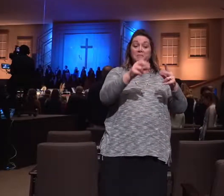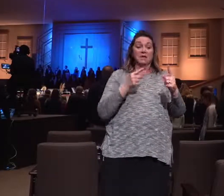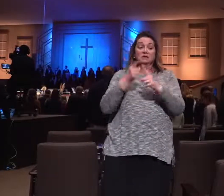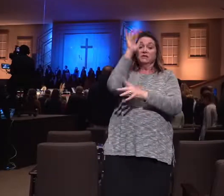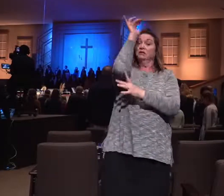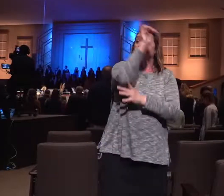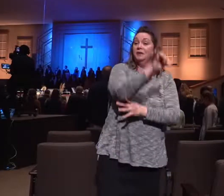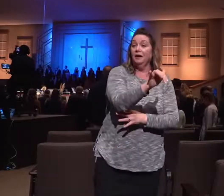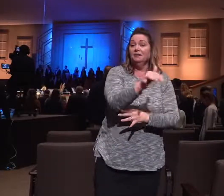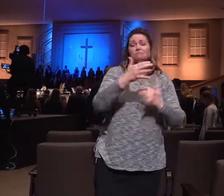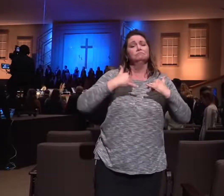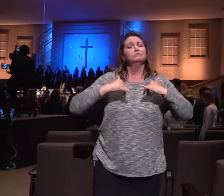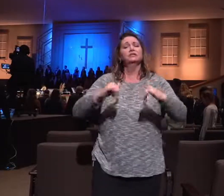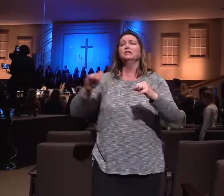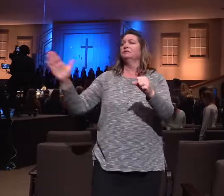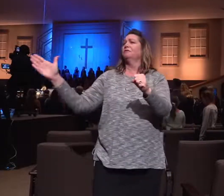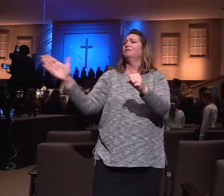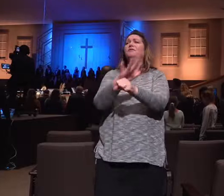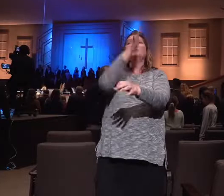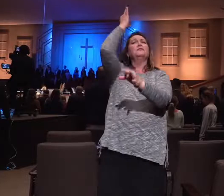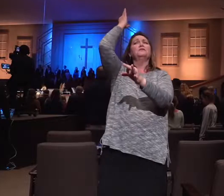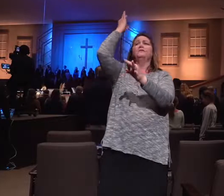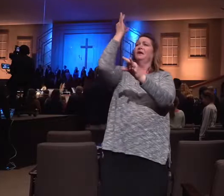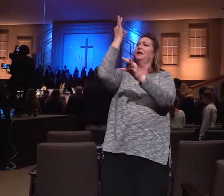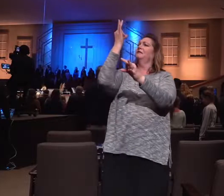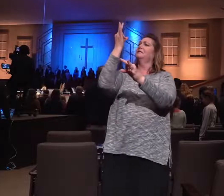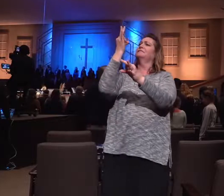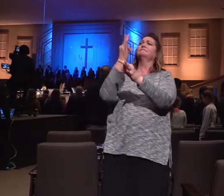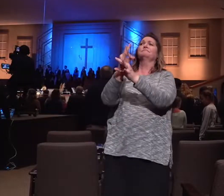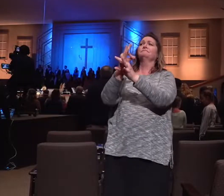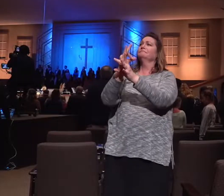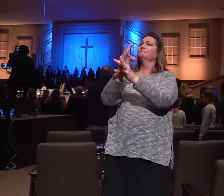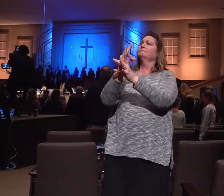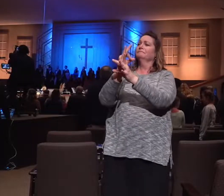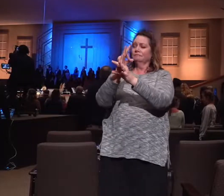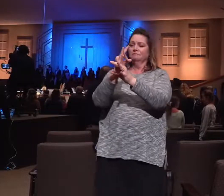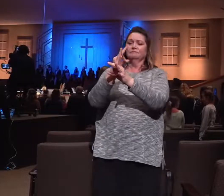done. We'll walk by faith and not by